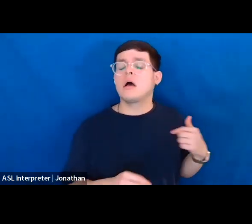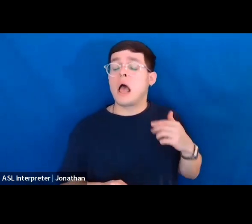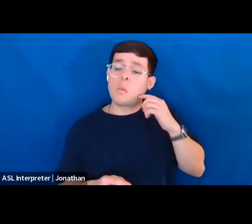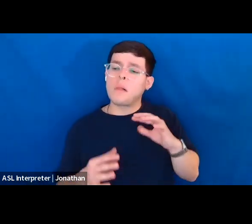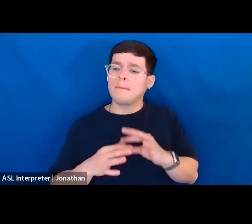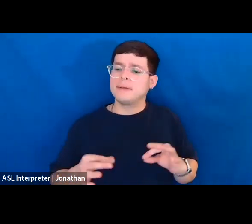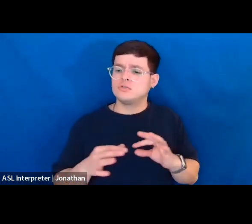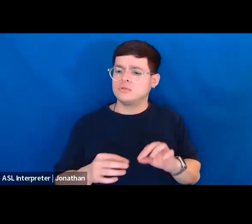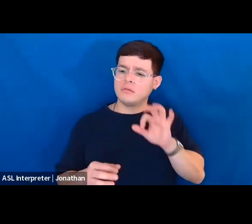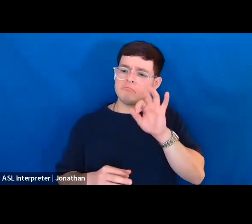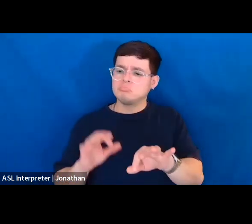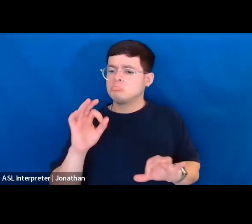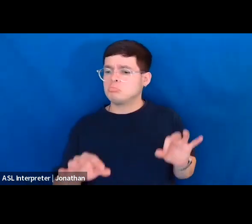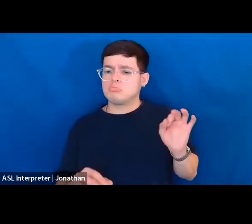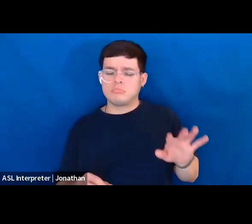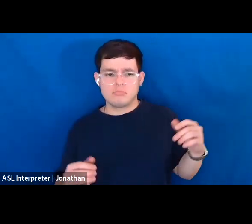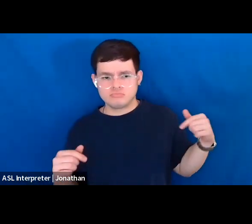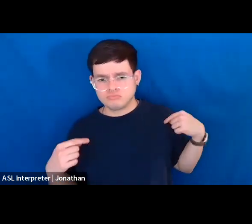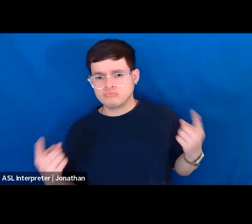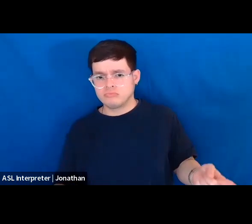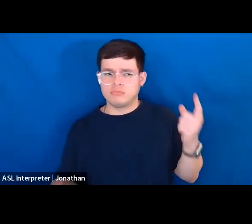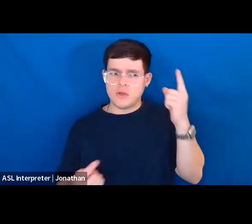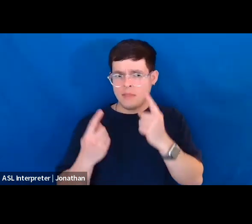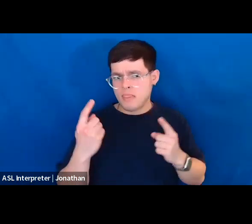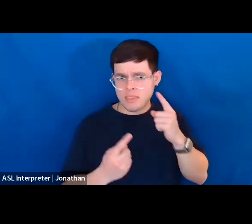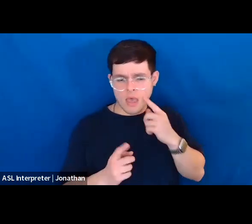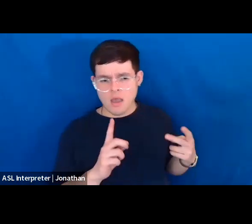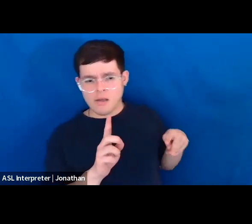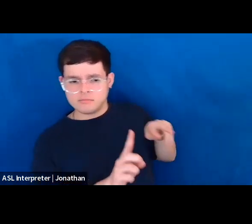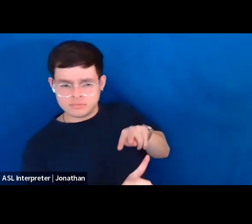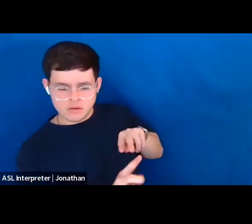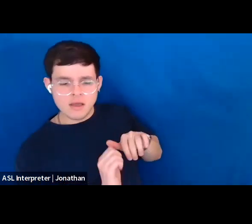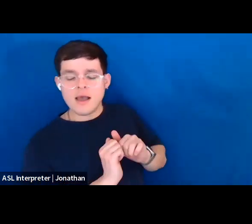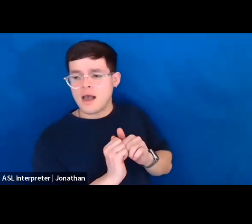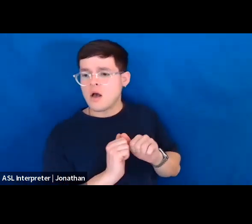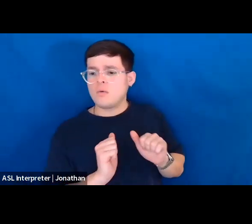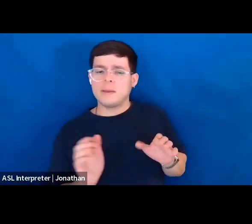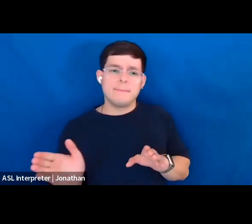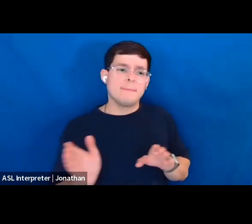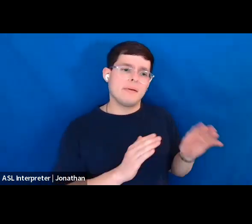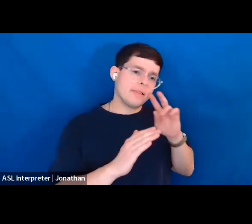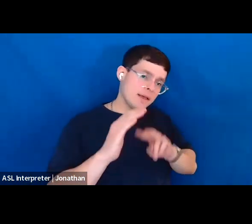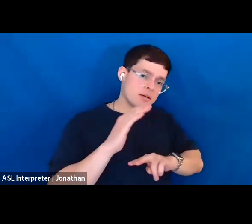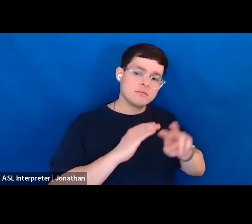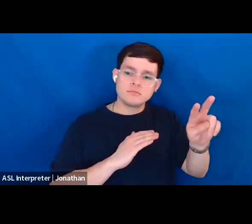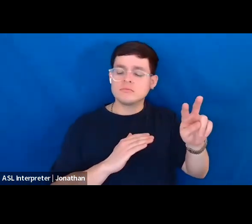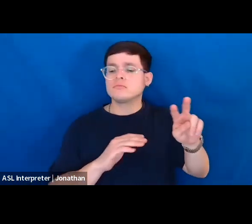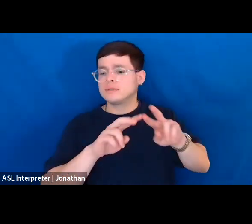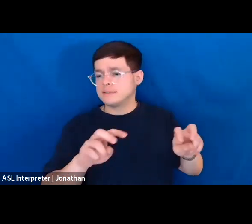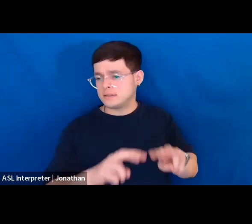few of the ways that we have been thinking about it and ways in which we plan to